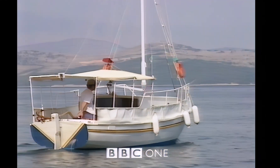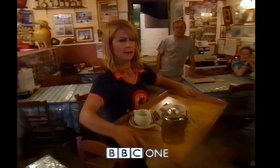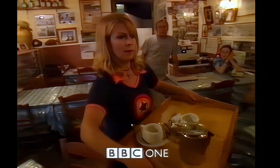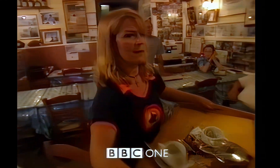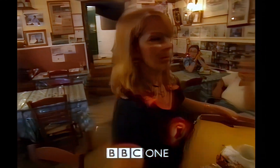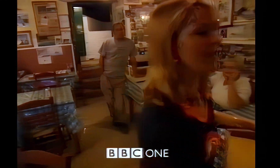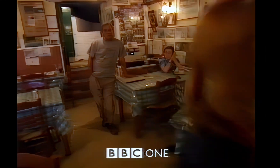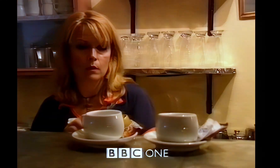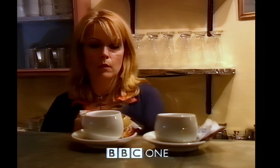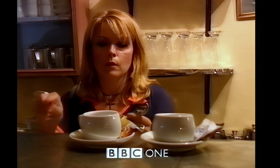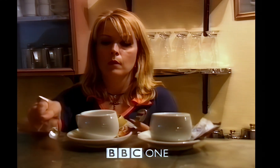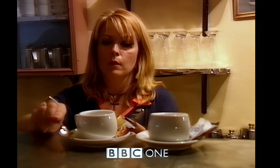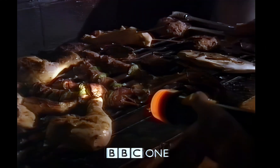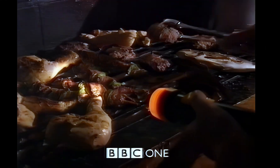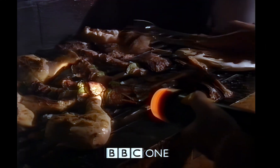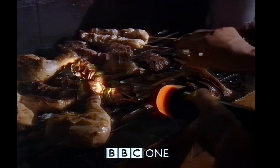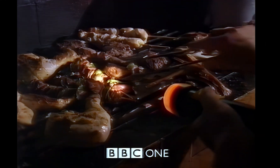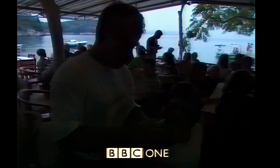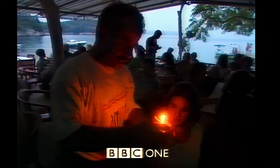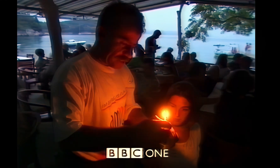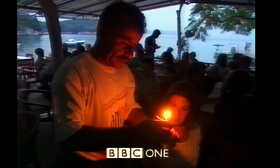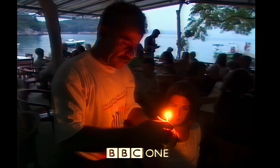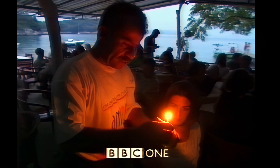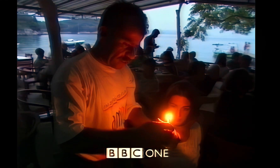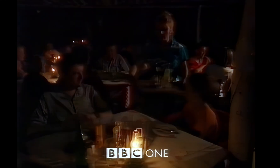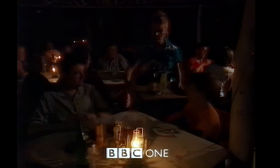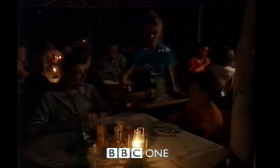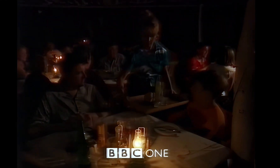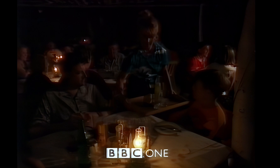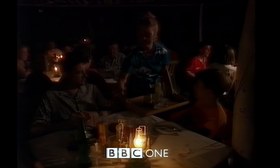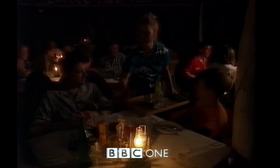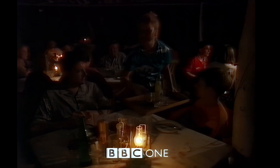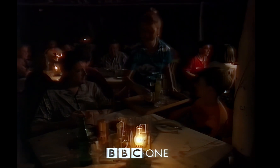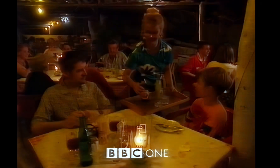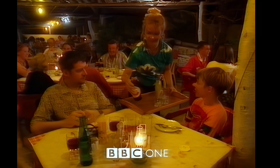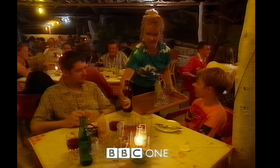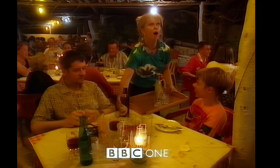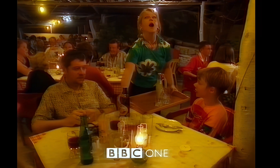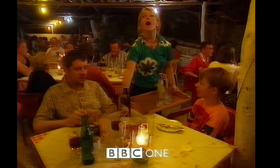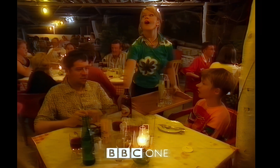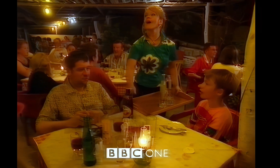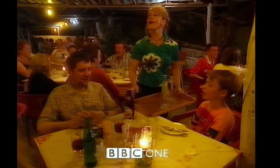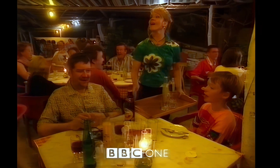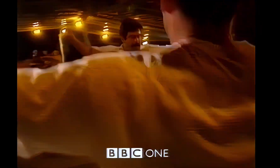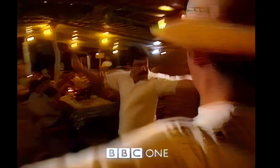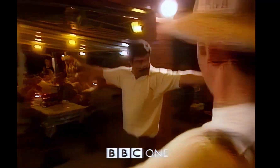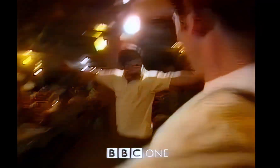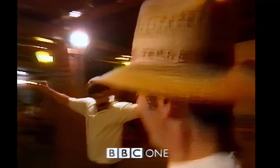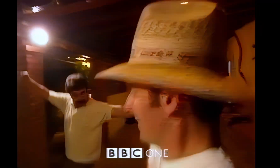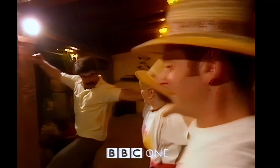hidden talents at a taberna in Corfu. The sudden Power Cup fiasco might get me off the hook for the Greek dancing. I guess I'd better get my